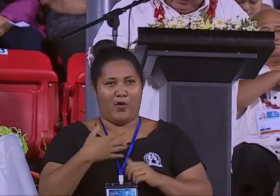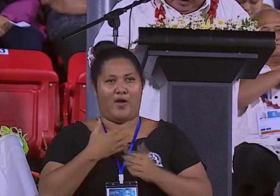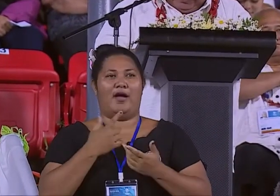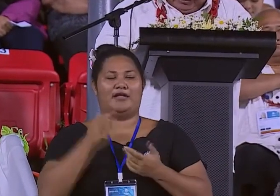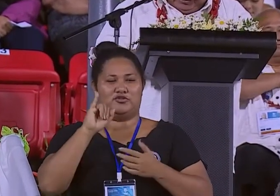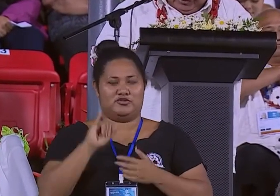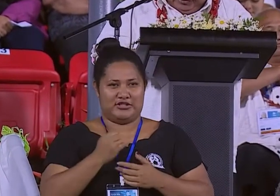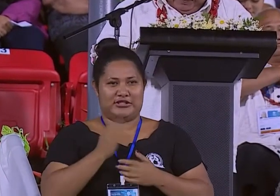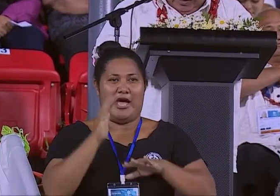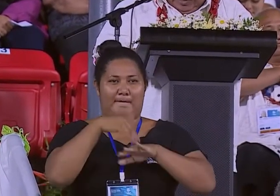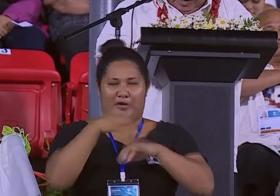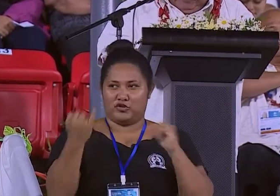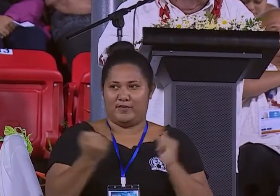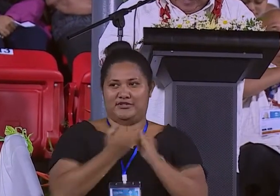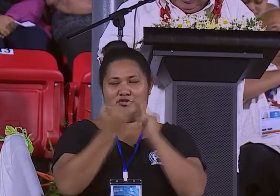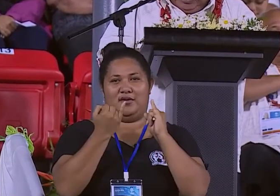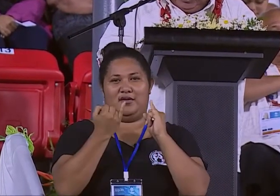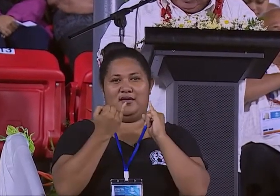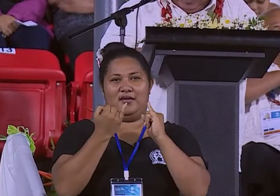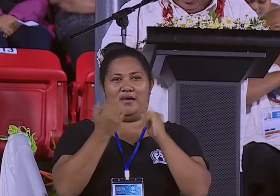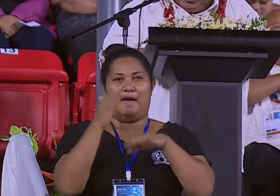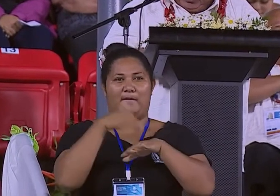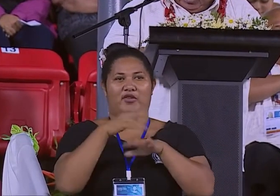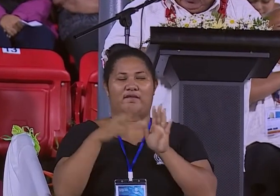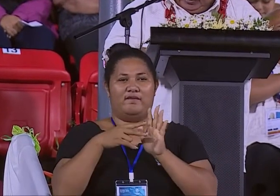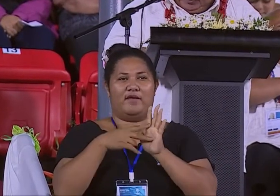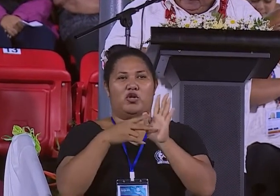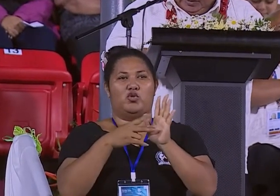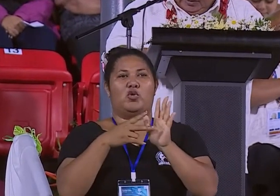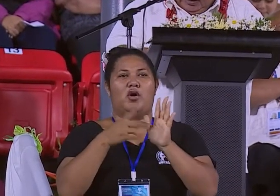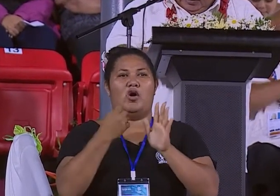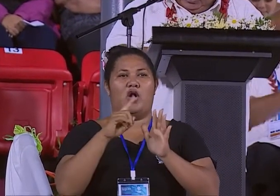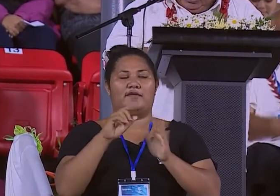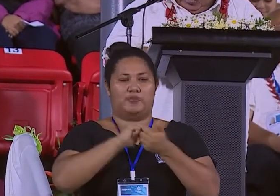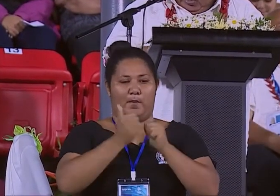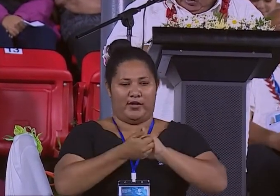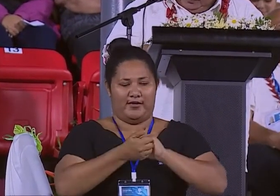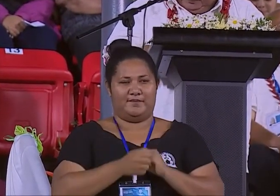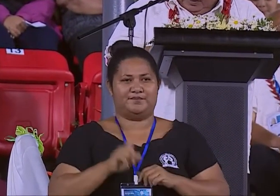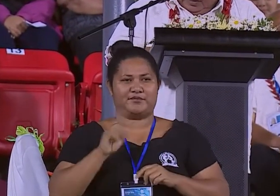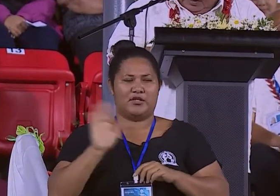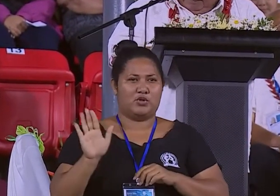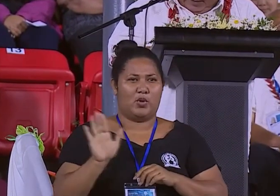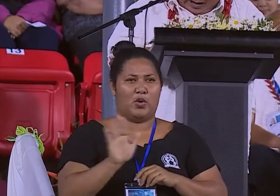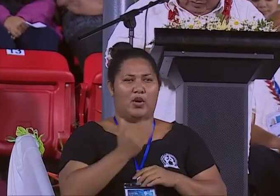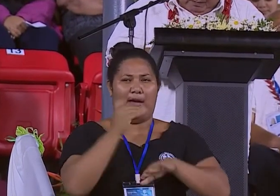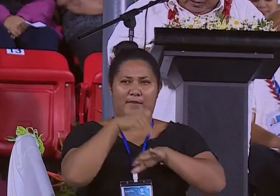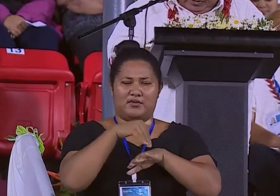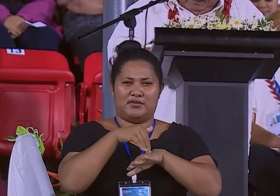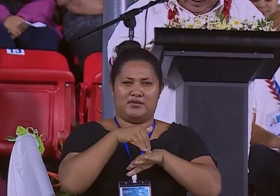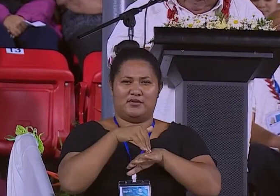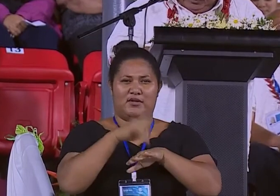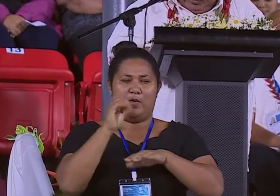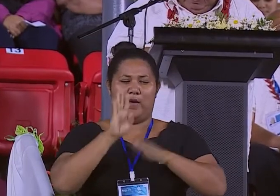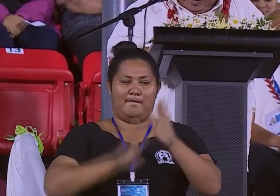about competitions of the various sports codes. It is all about